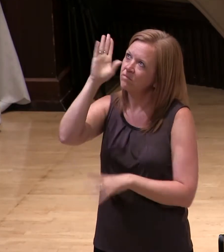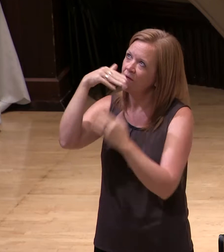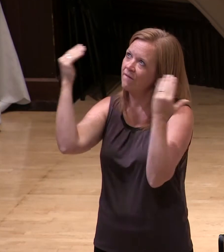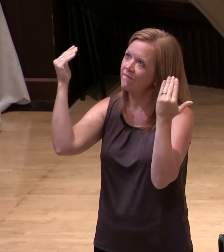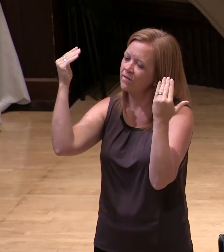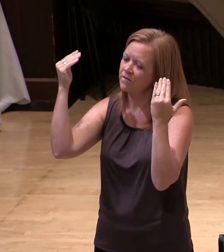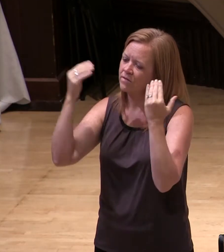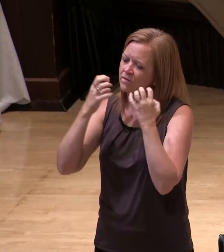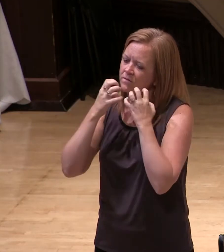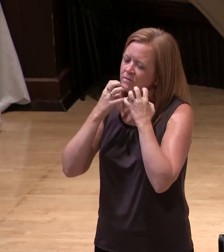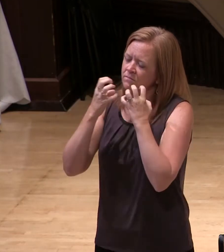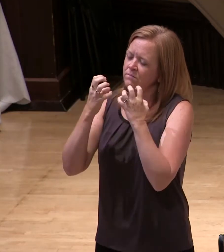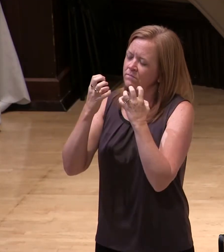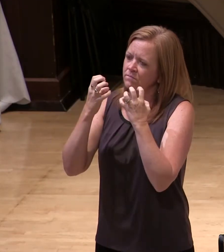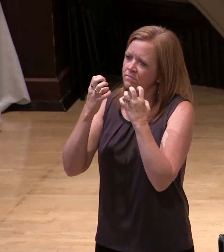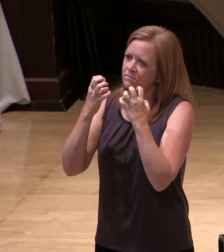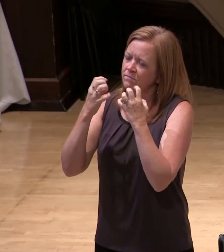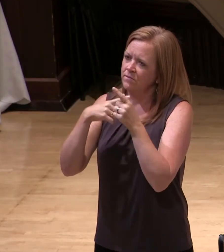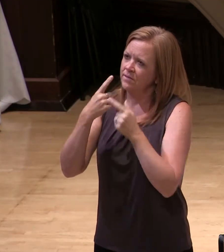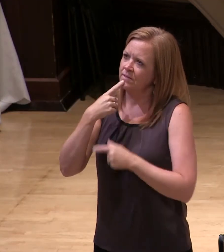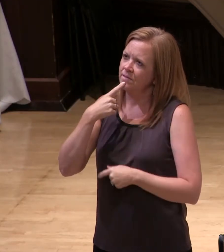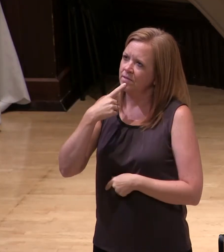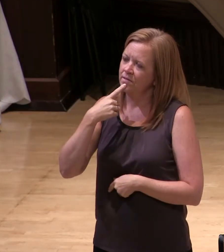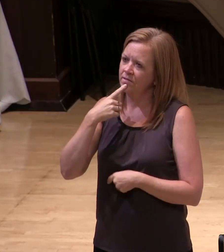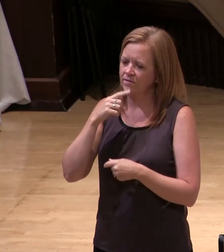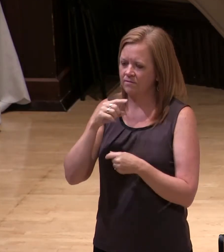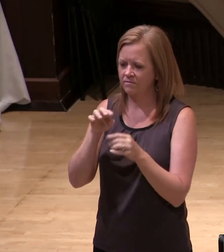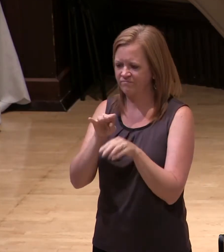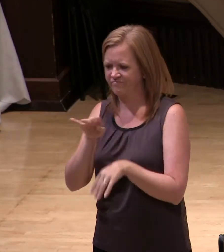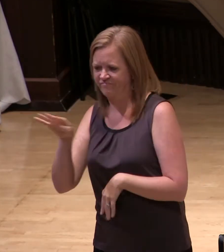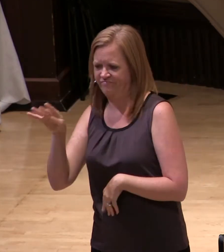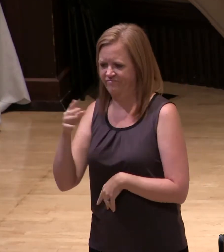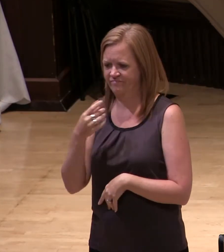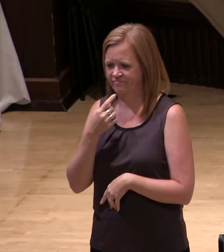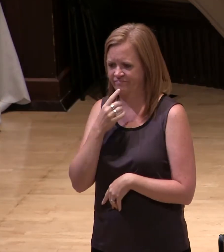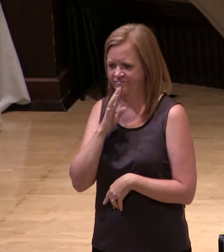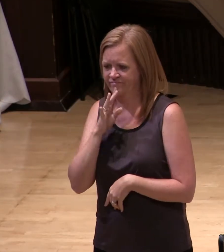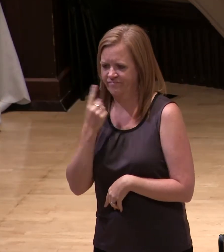and he groaned and he said, "Ephphatha, be opened."